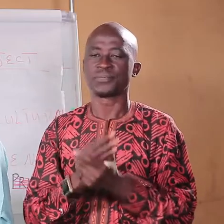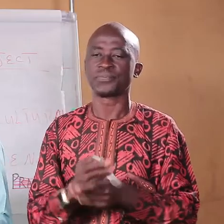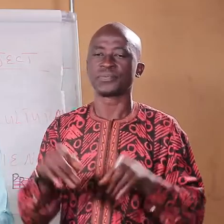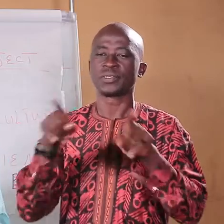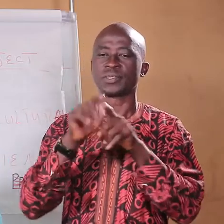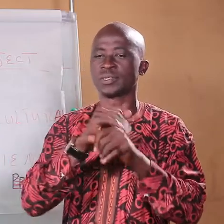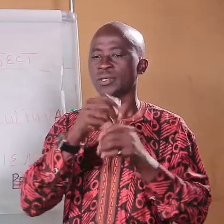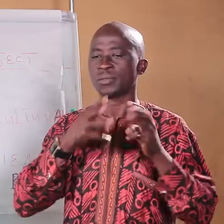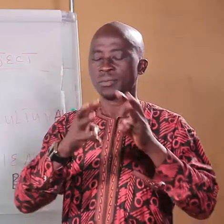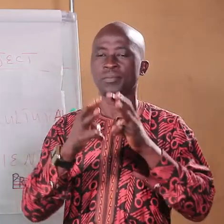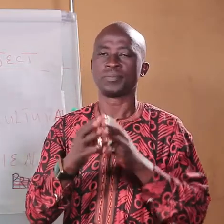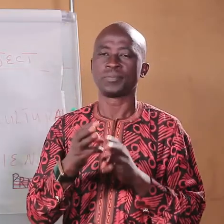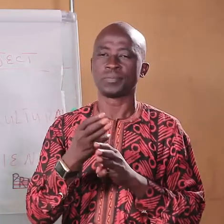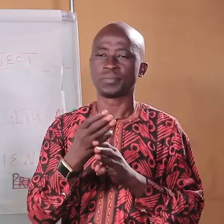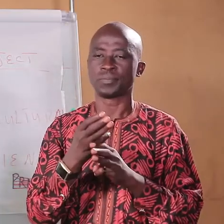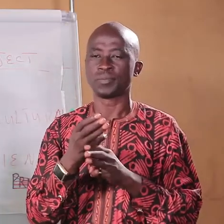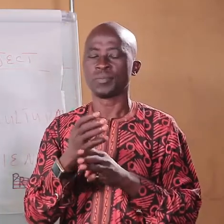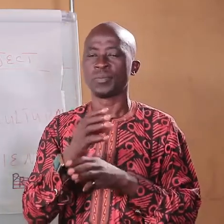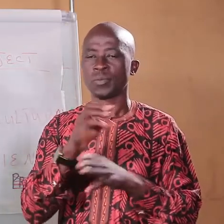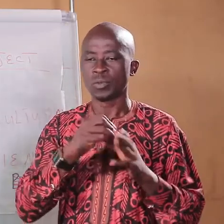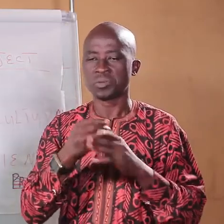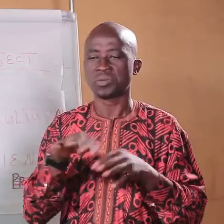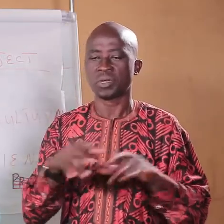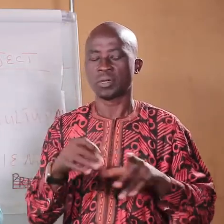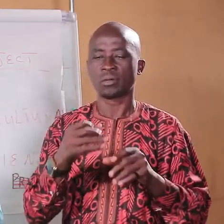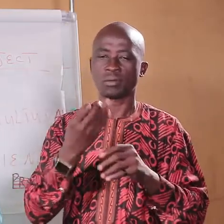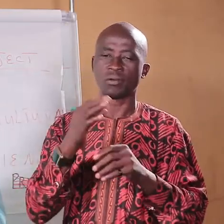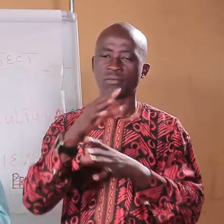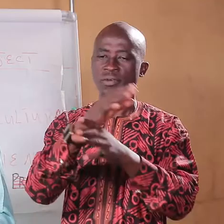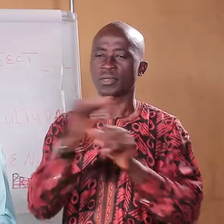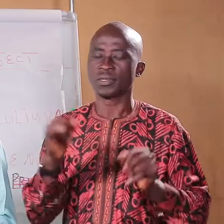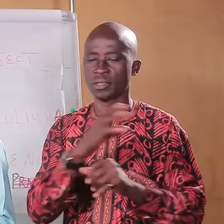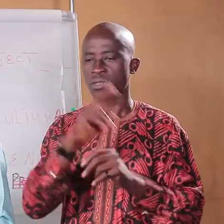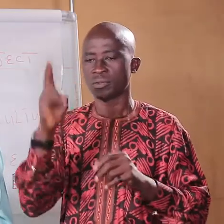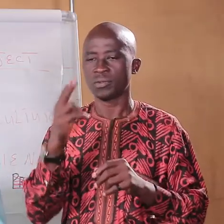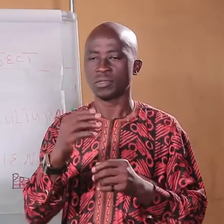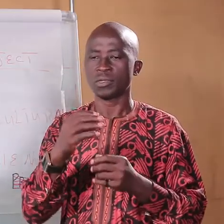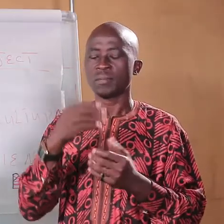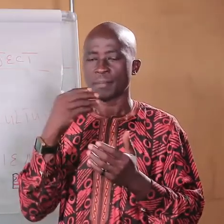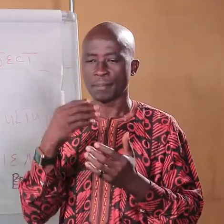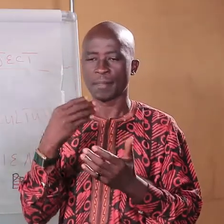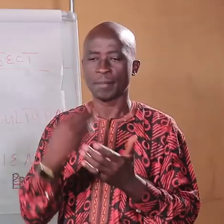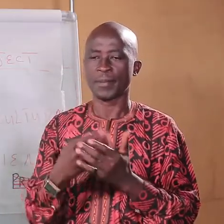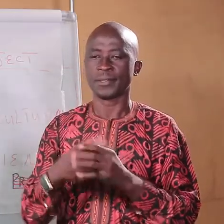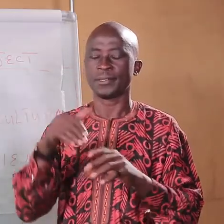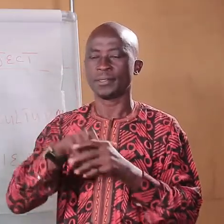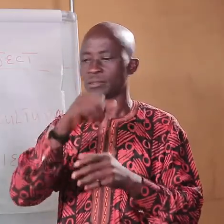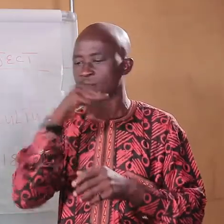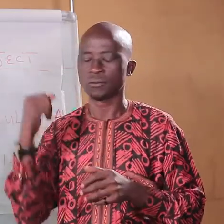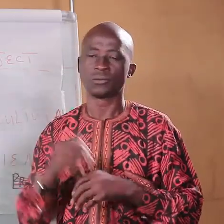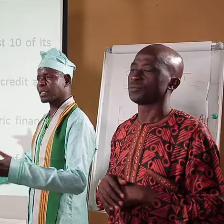as a means, as an act of acquiring and using of capital in